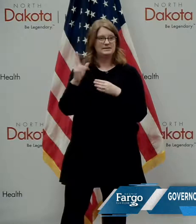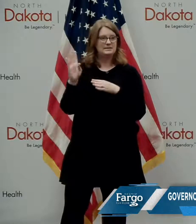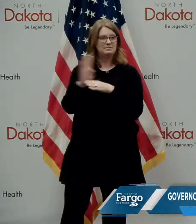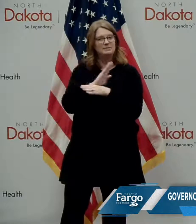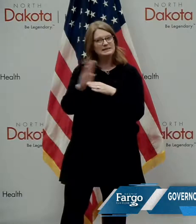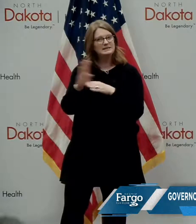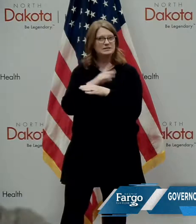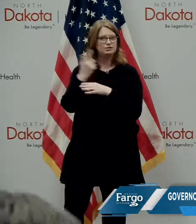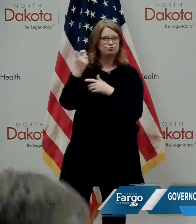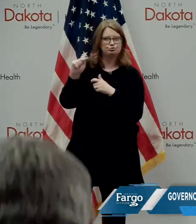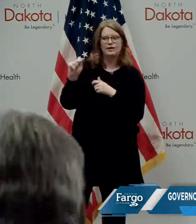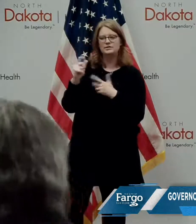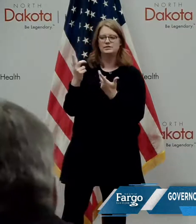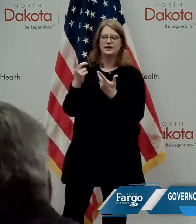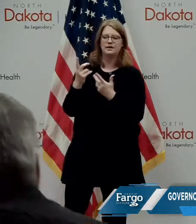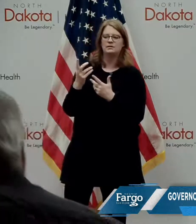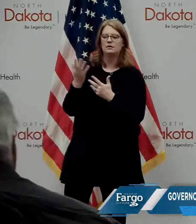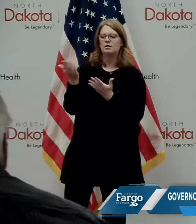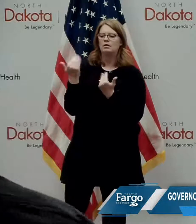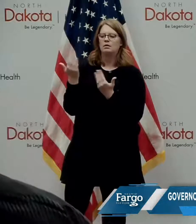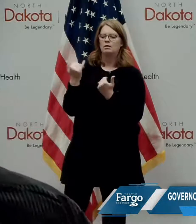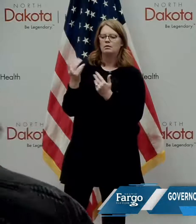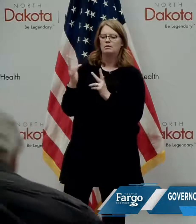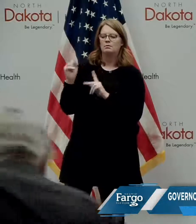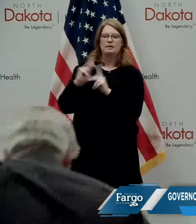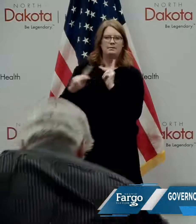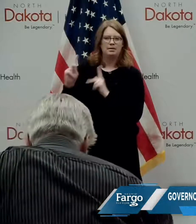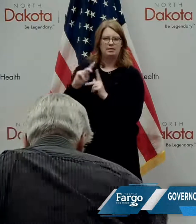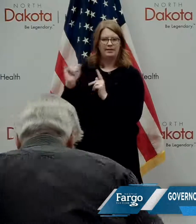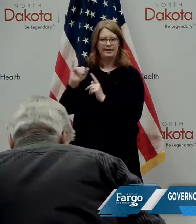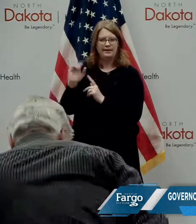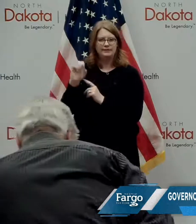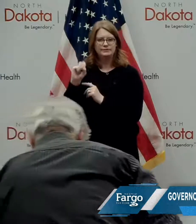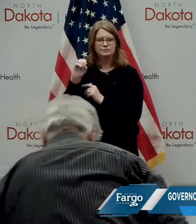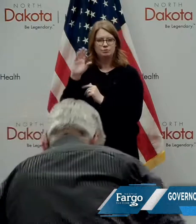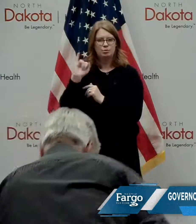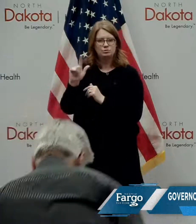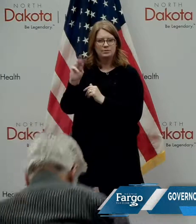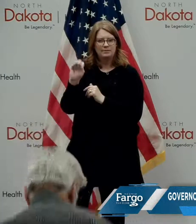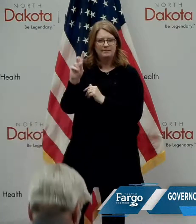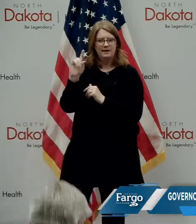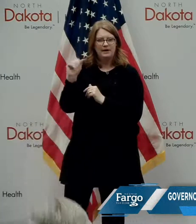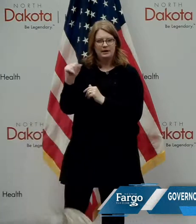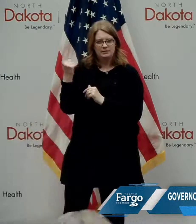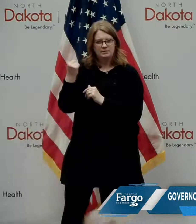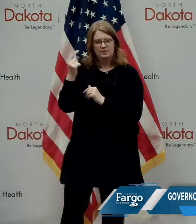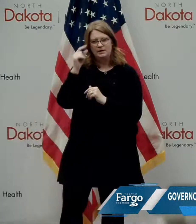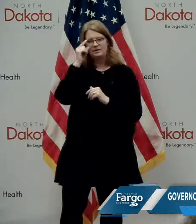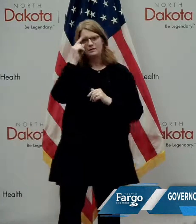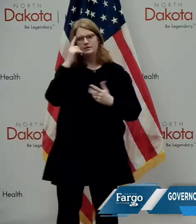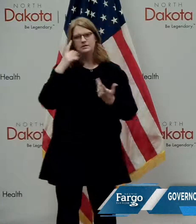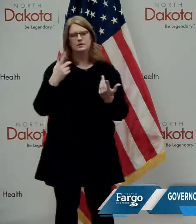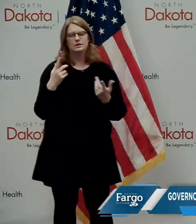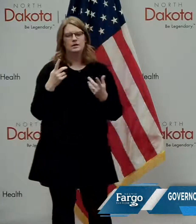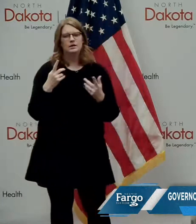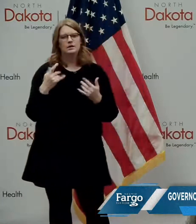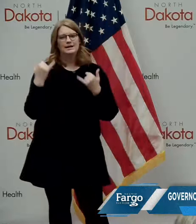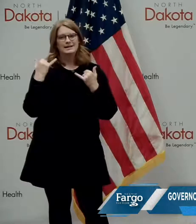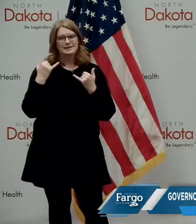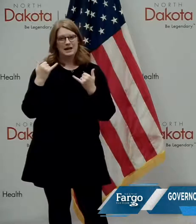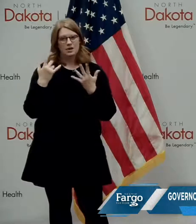of people and on social media. So with that as